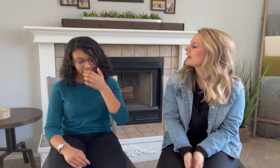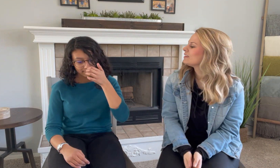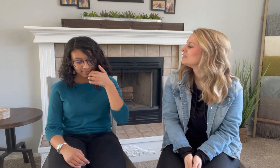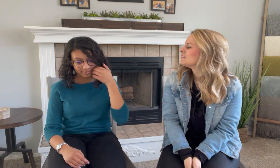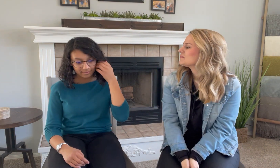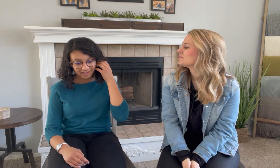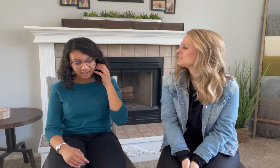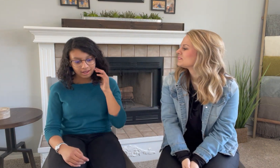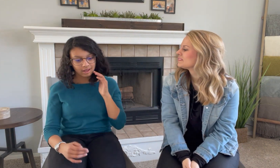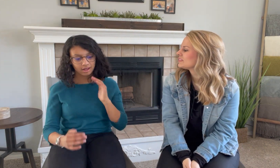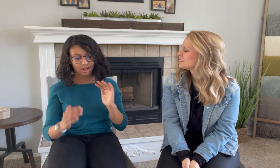sign.